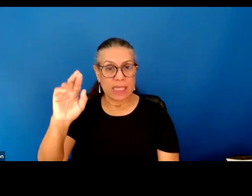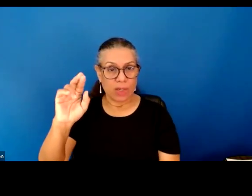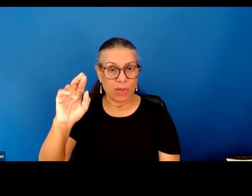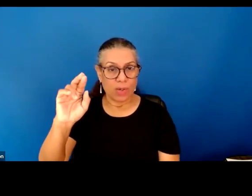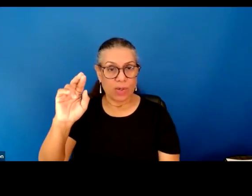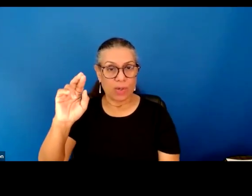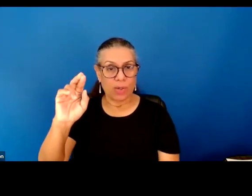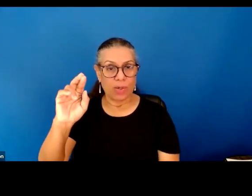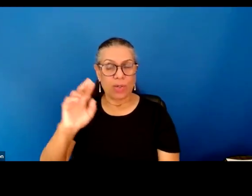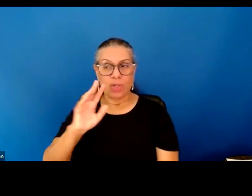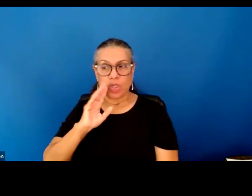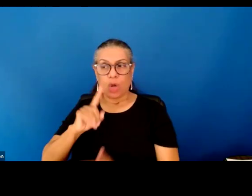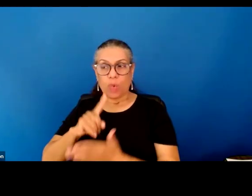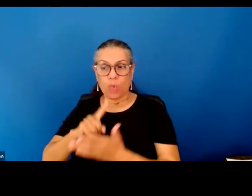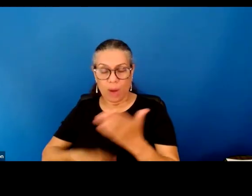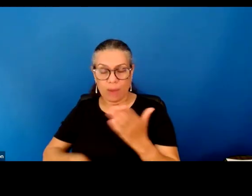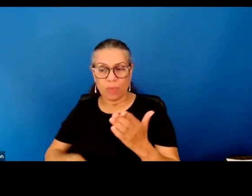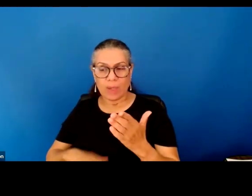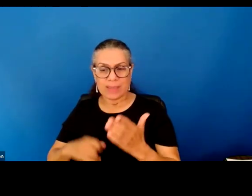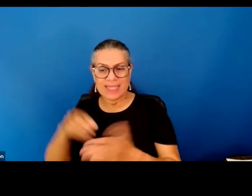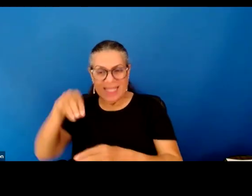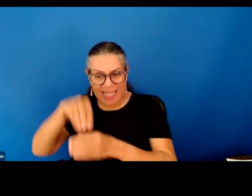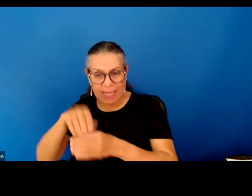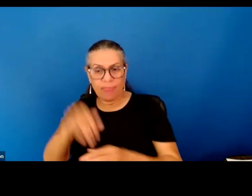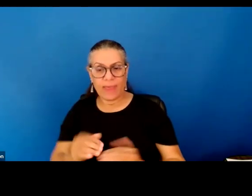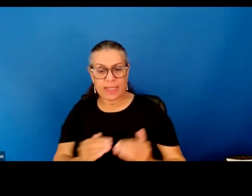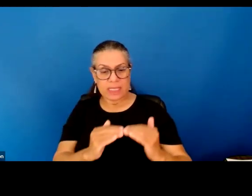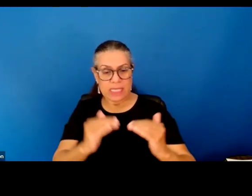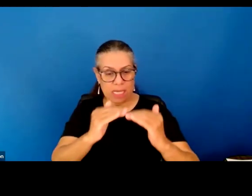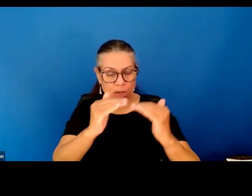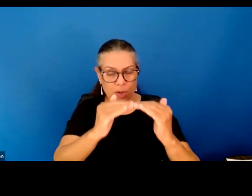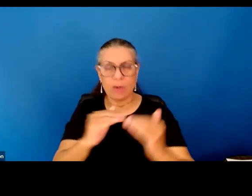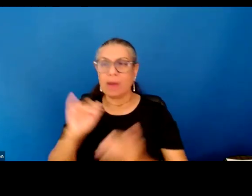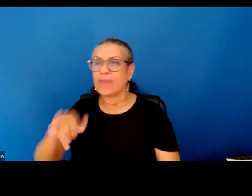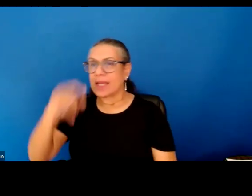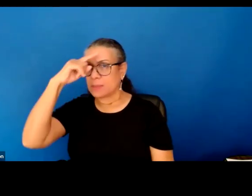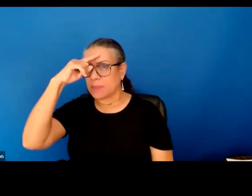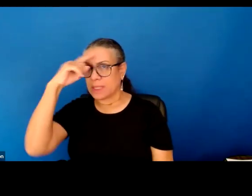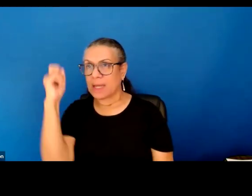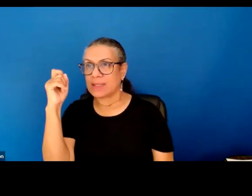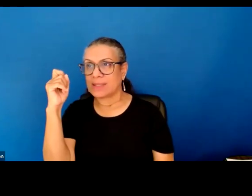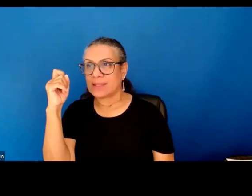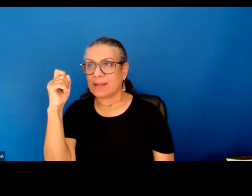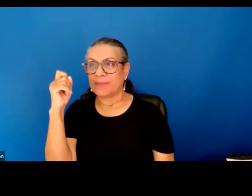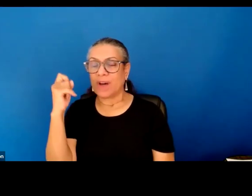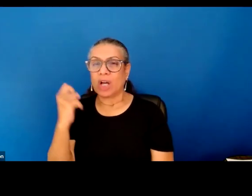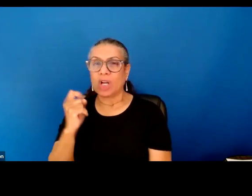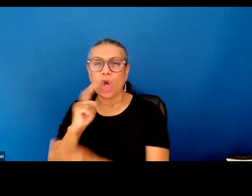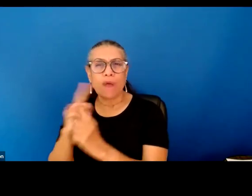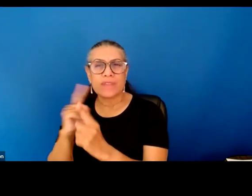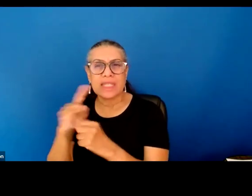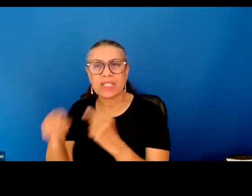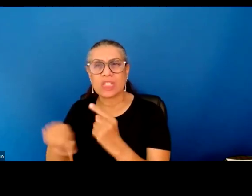is distinctive by tier. This was due to an arbitrary conversation around